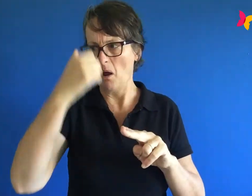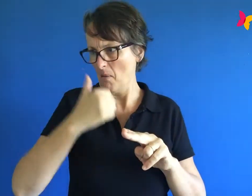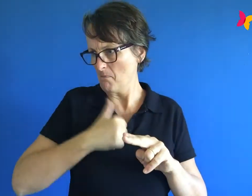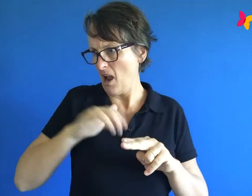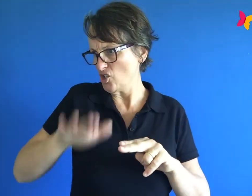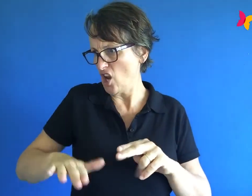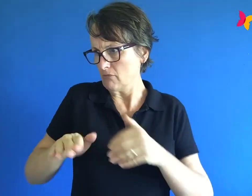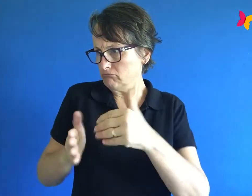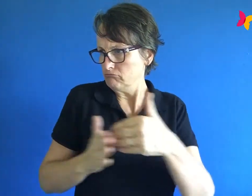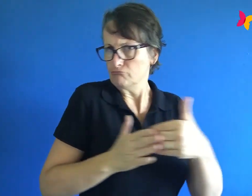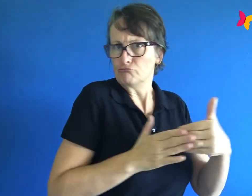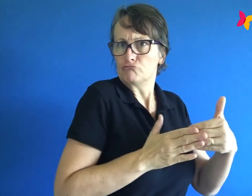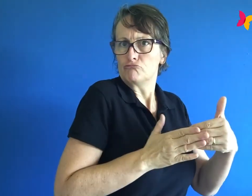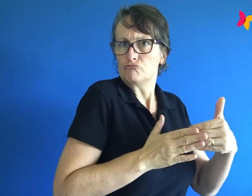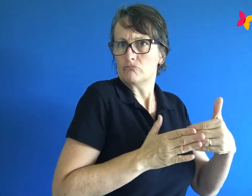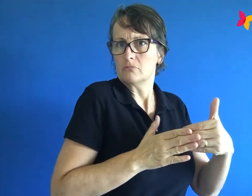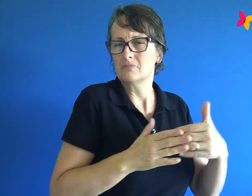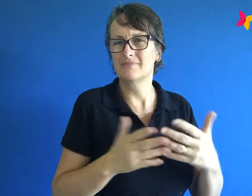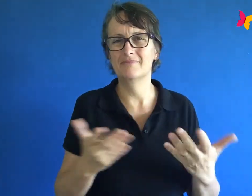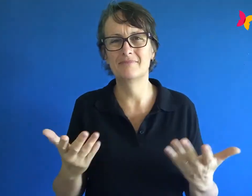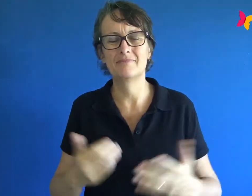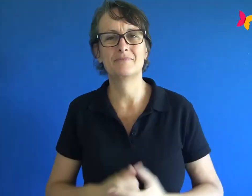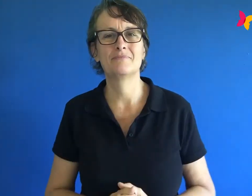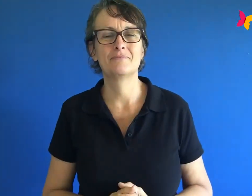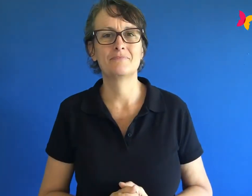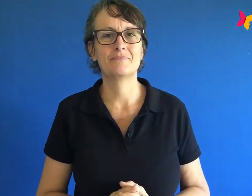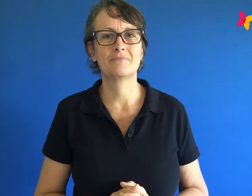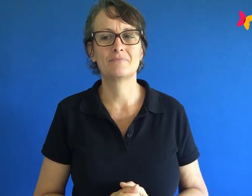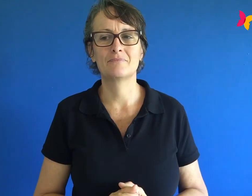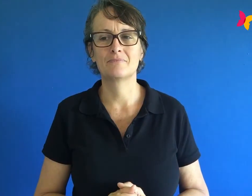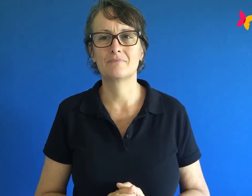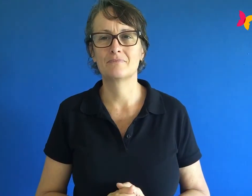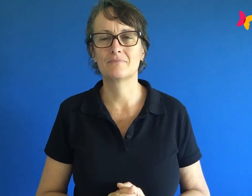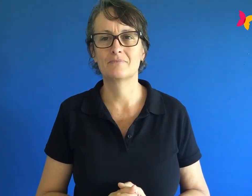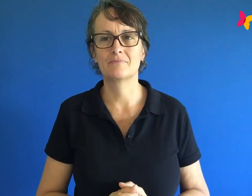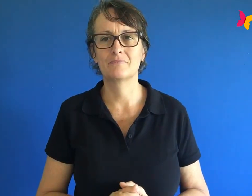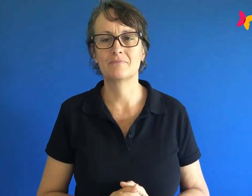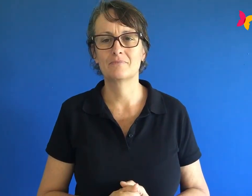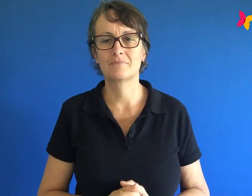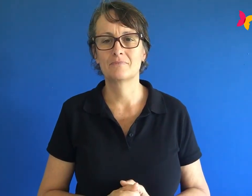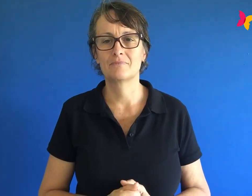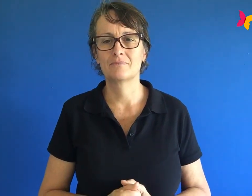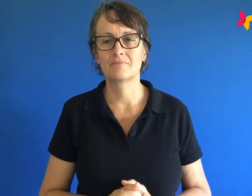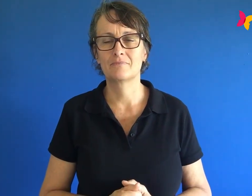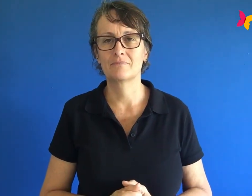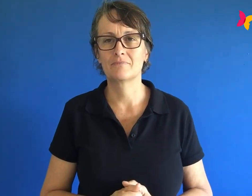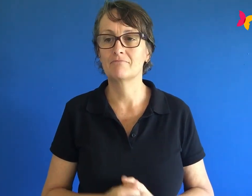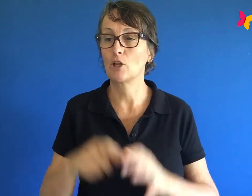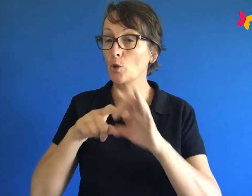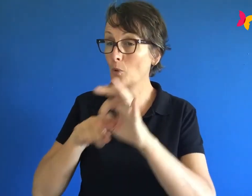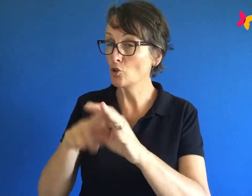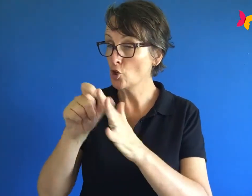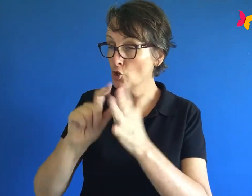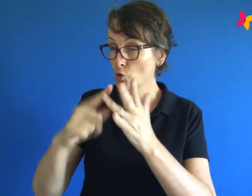better, saying the wrong things with the right intention or saying nothing at all? Oh, taking wrong things with right intention, I think.